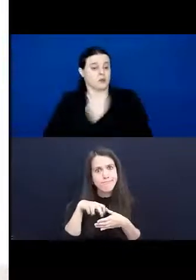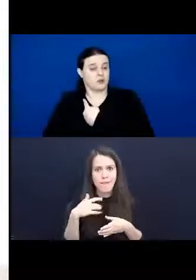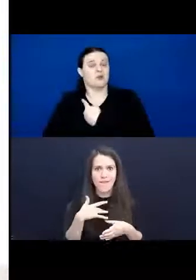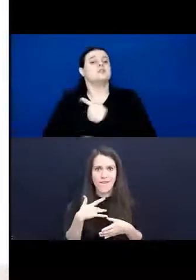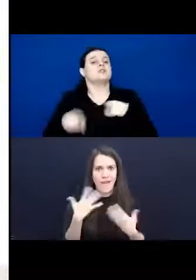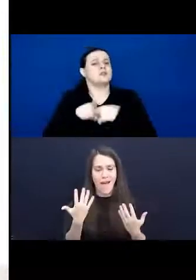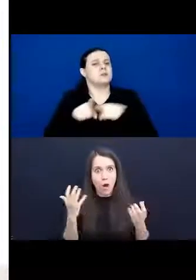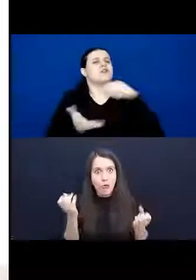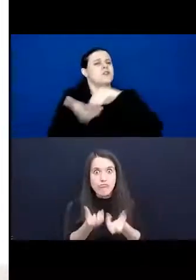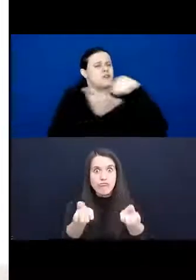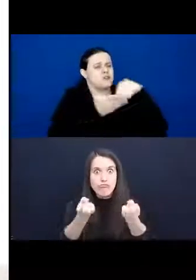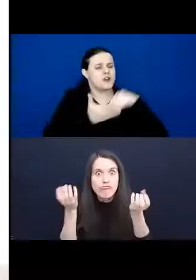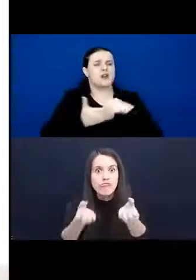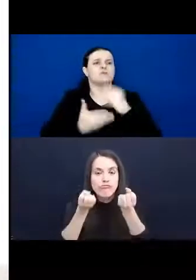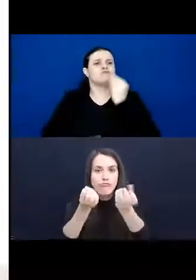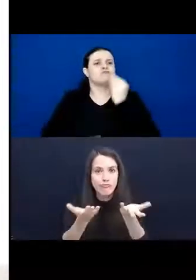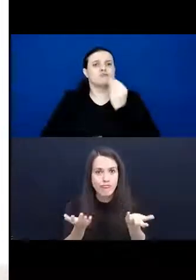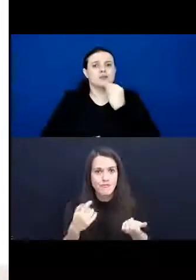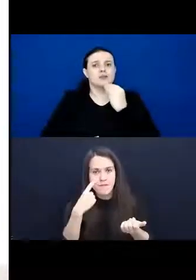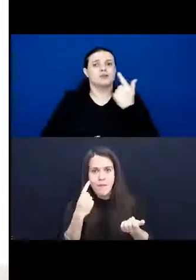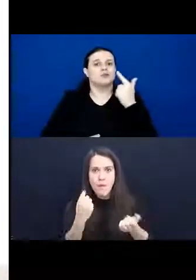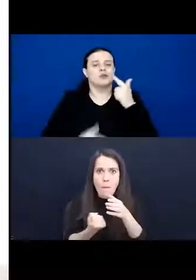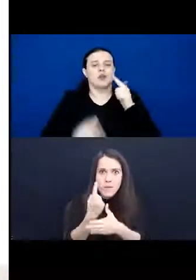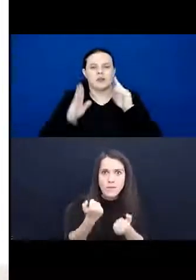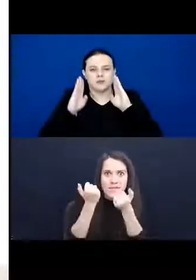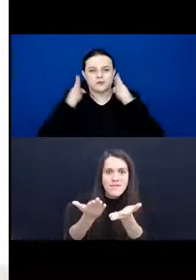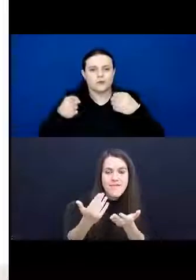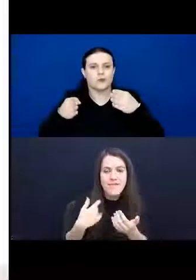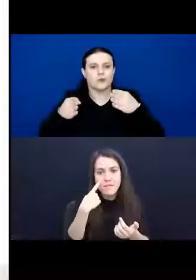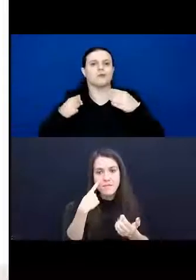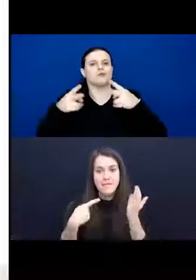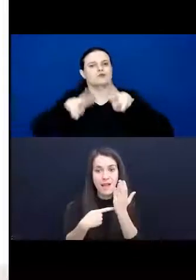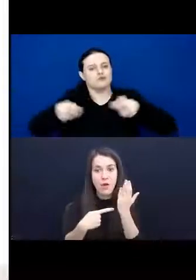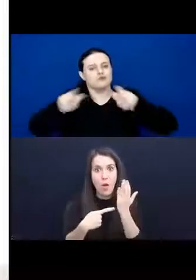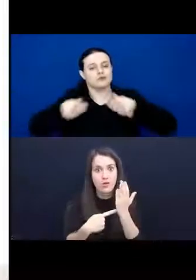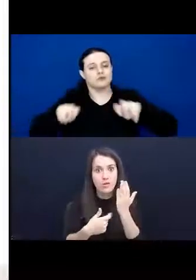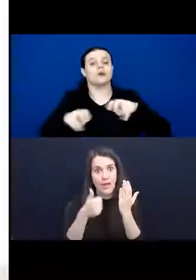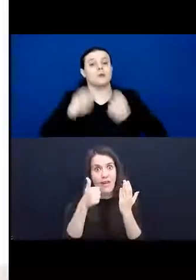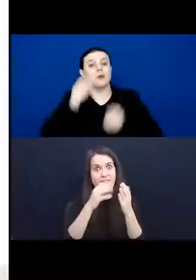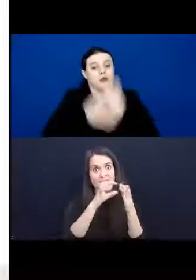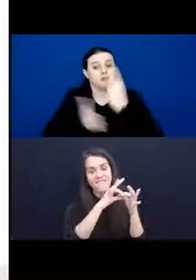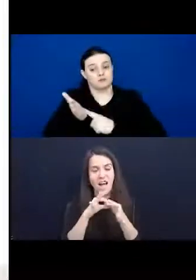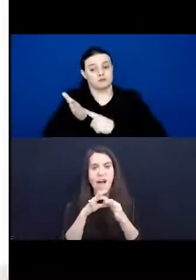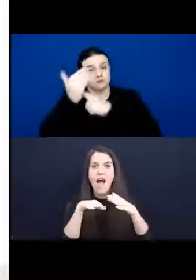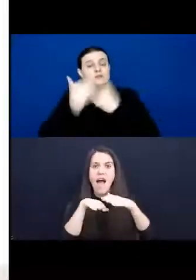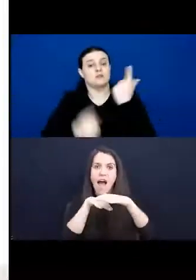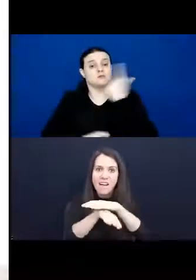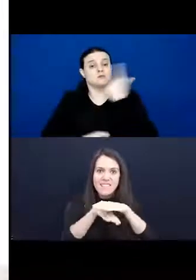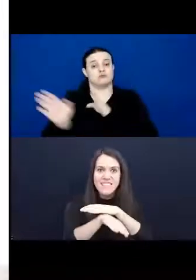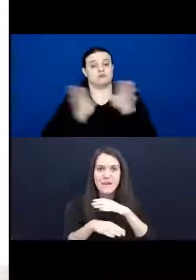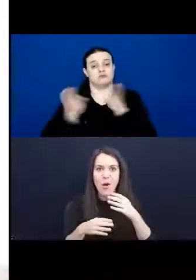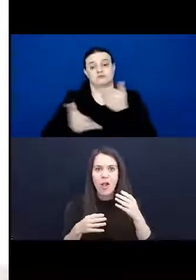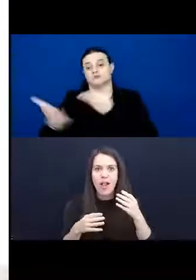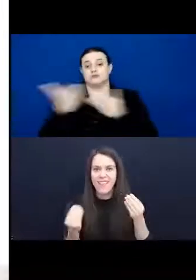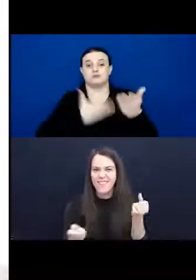unexplored opportunities to using technology to create accessible, interactive, and